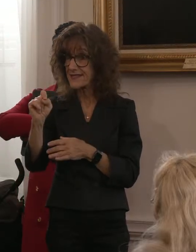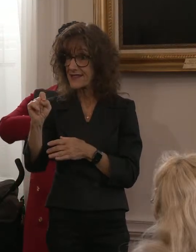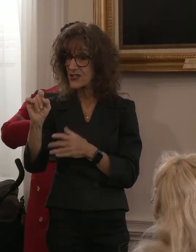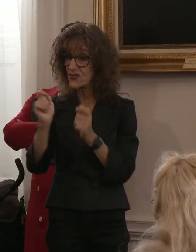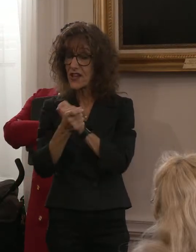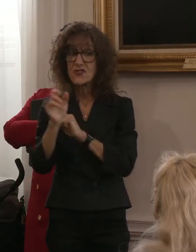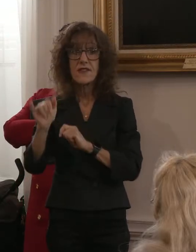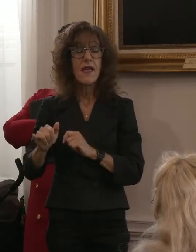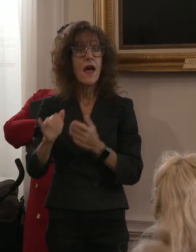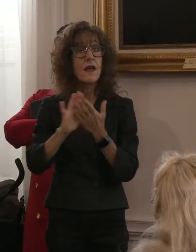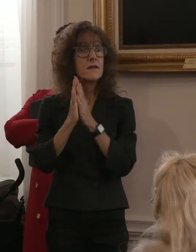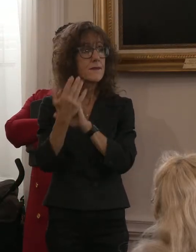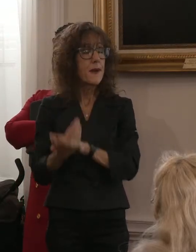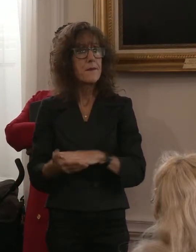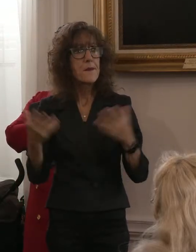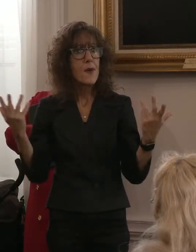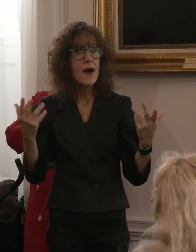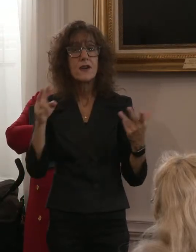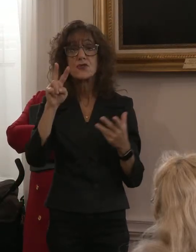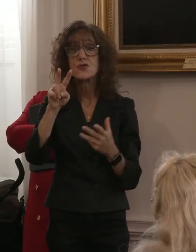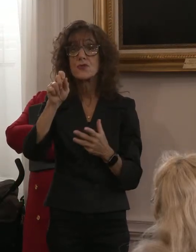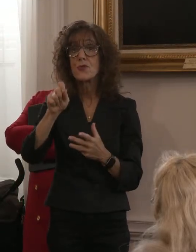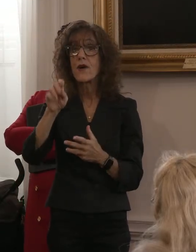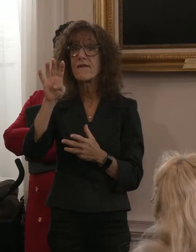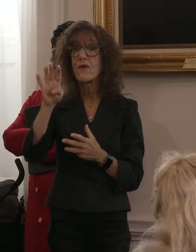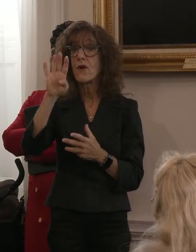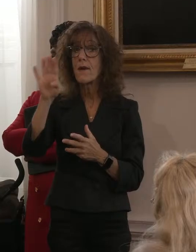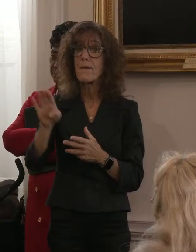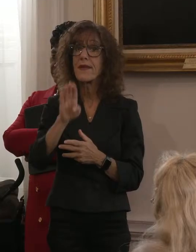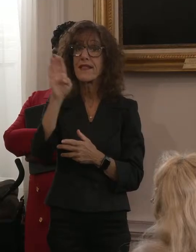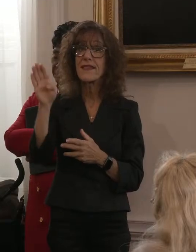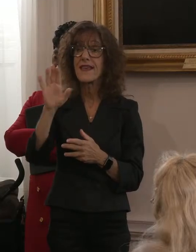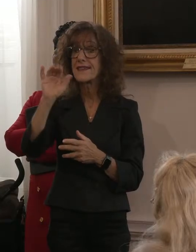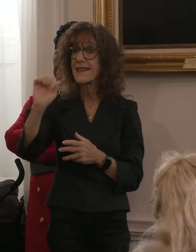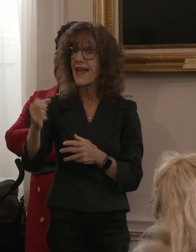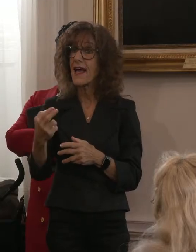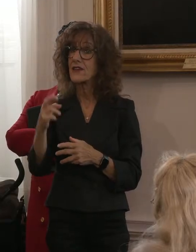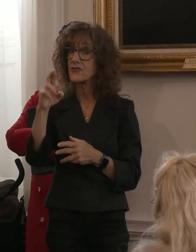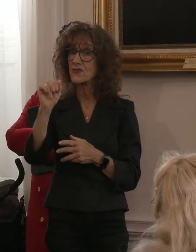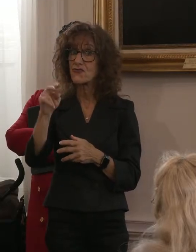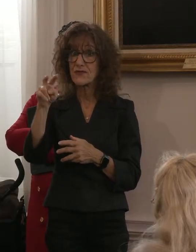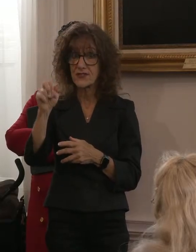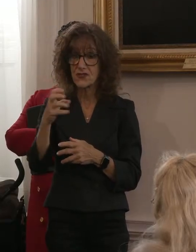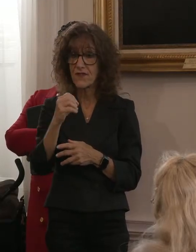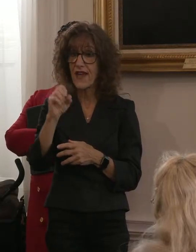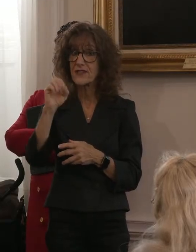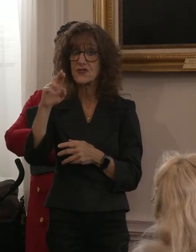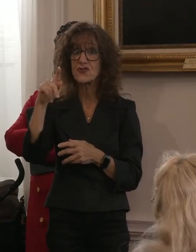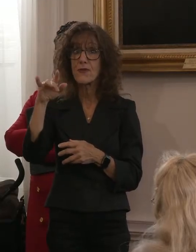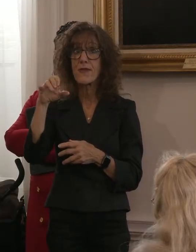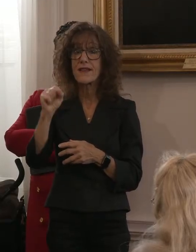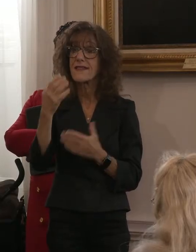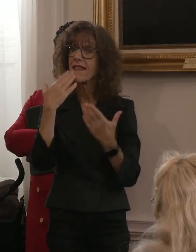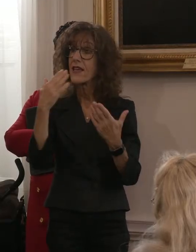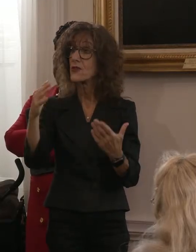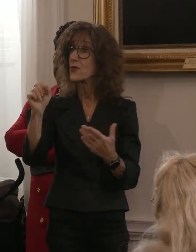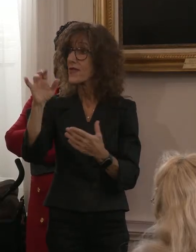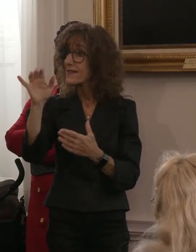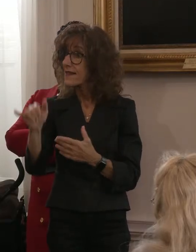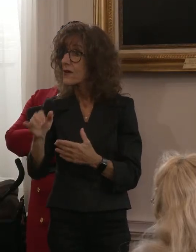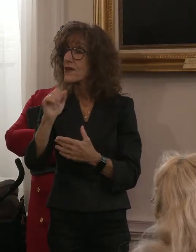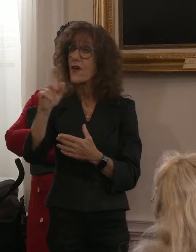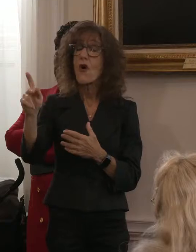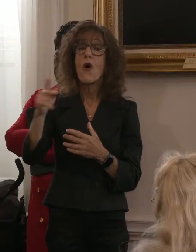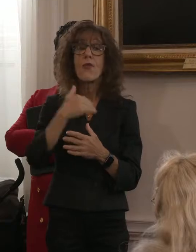into what ended up being a $2.4 billion cash reserve and surplus. Thank you to the Secretary and for all of the members